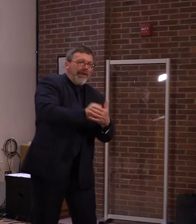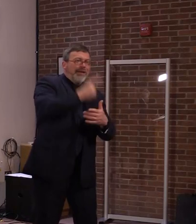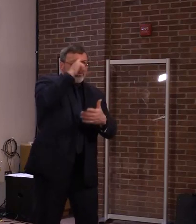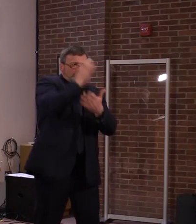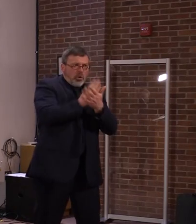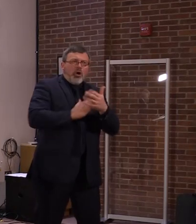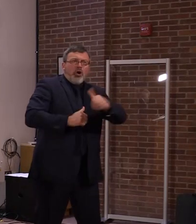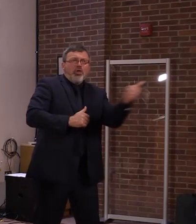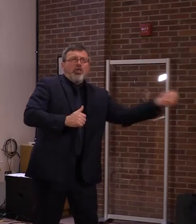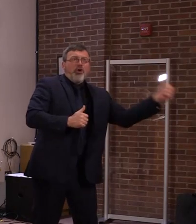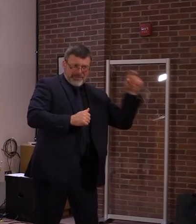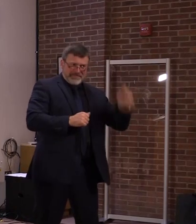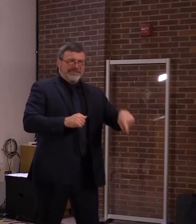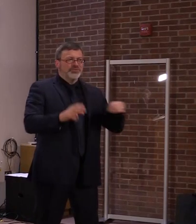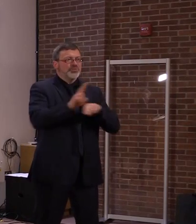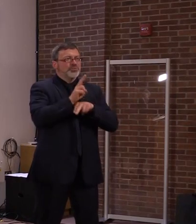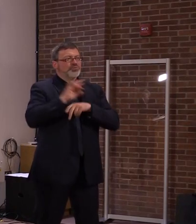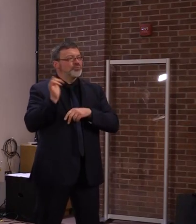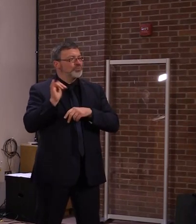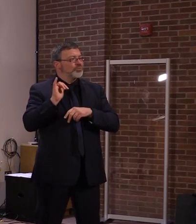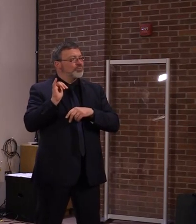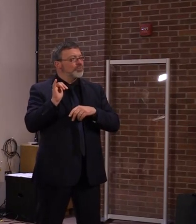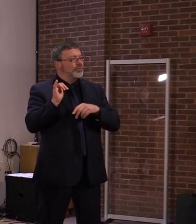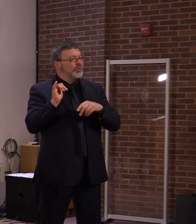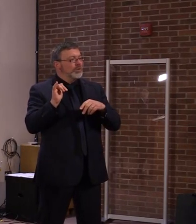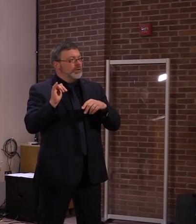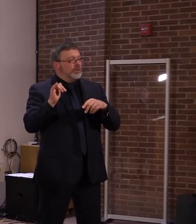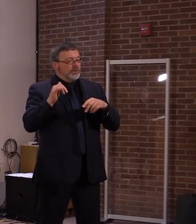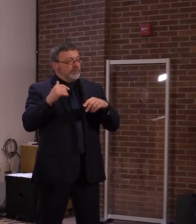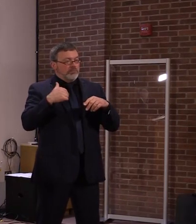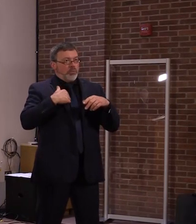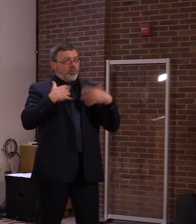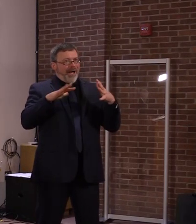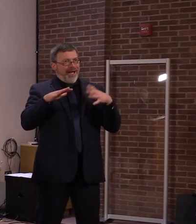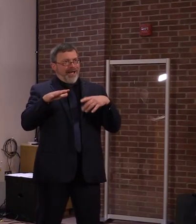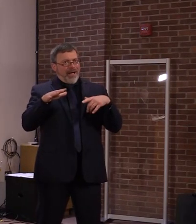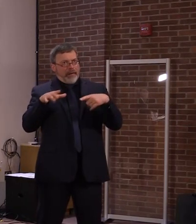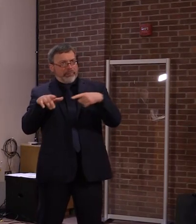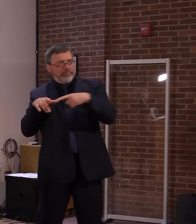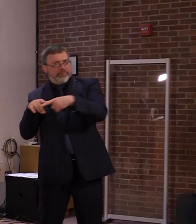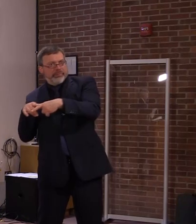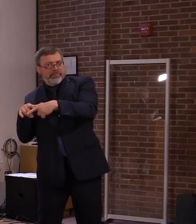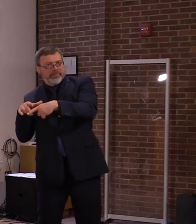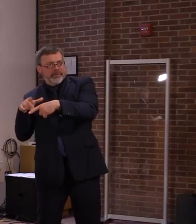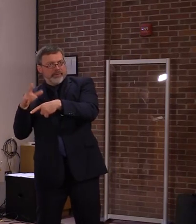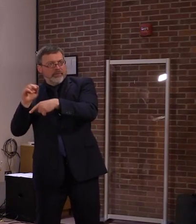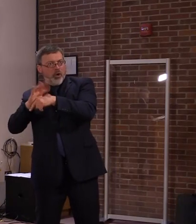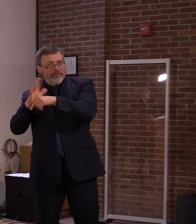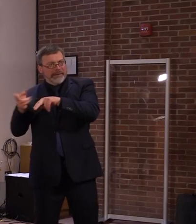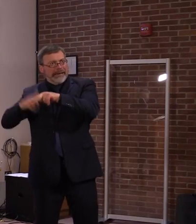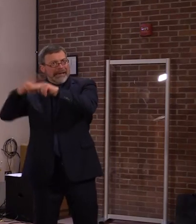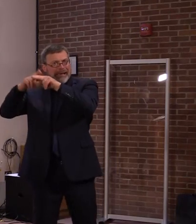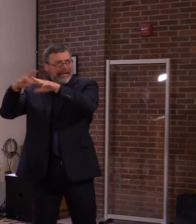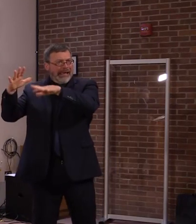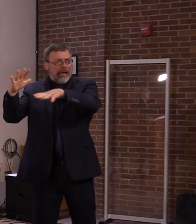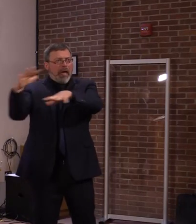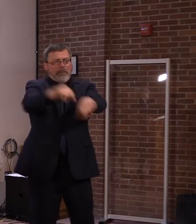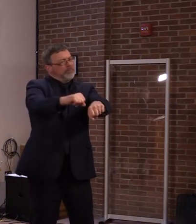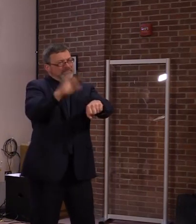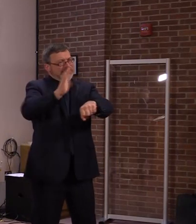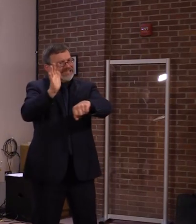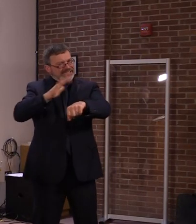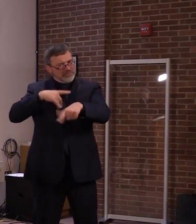booster. Lastly, on this same subject, I want to mention the use of monoclonal antibodies to help those